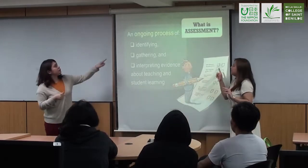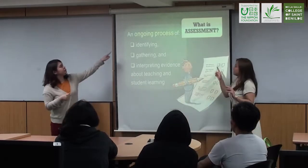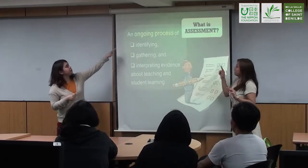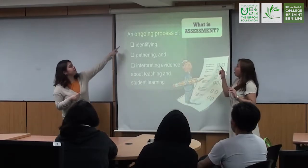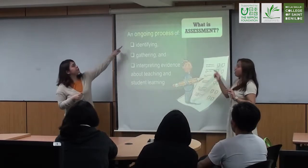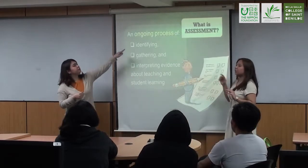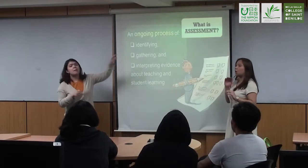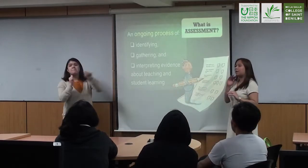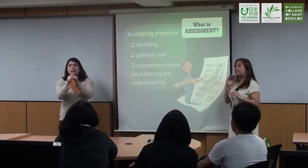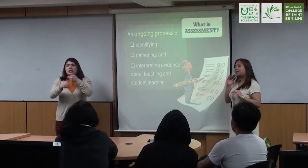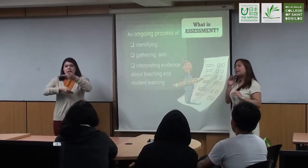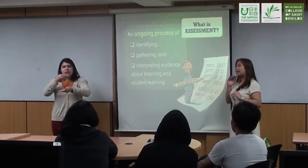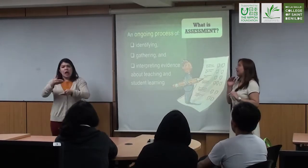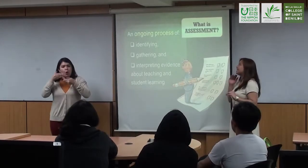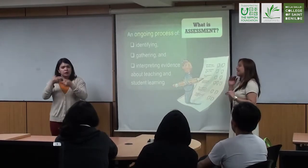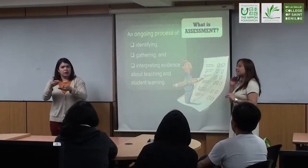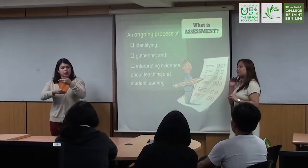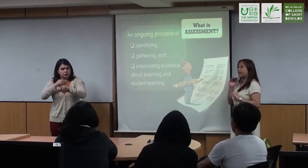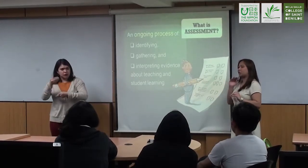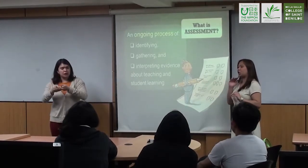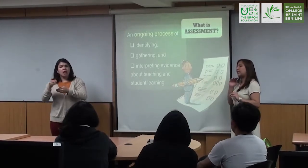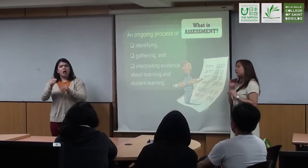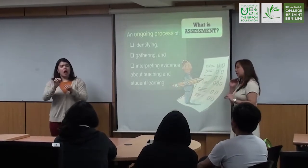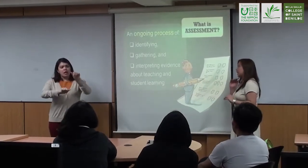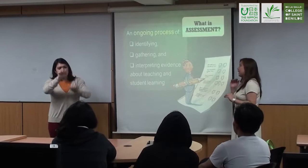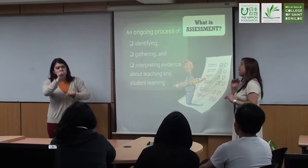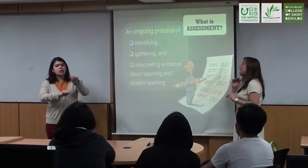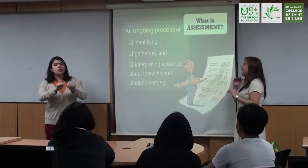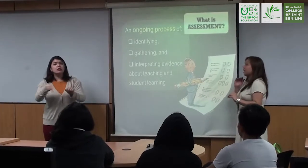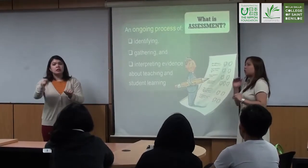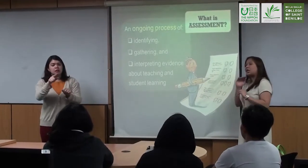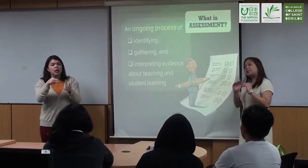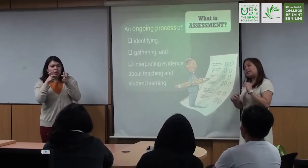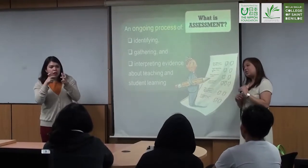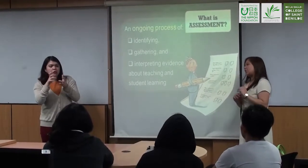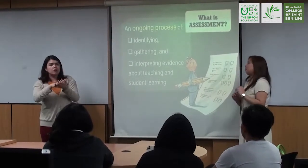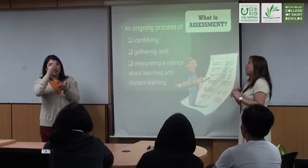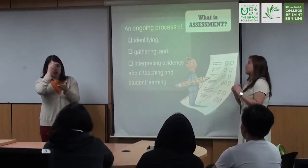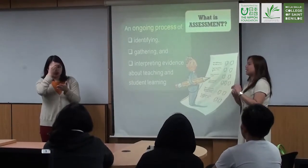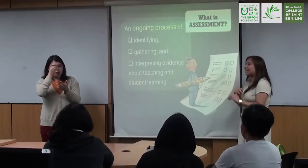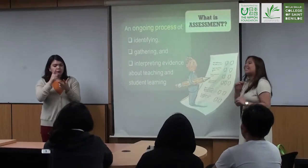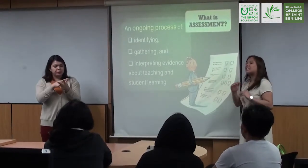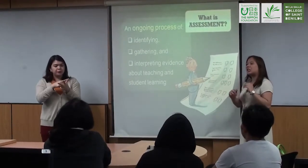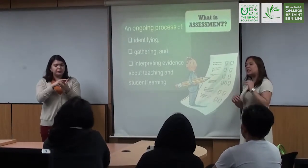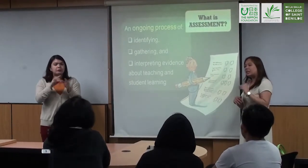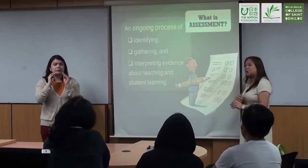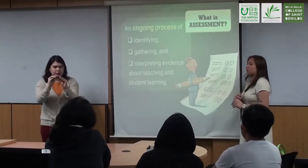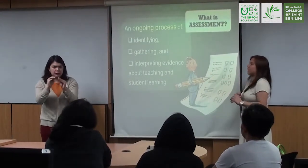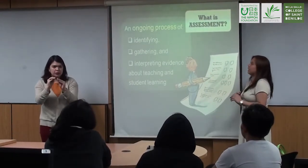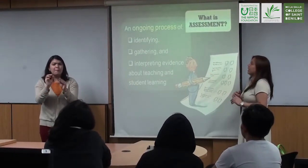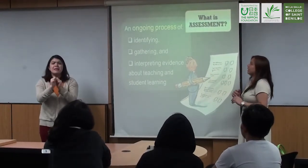ongoing. It's ongoing, meaning assessment during learning and during the teaching process, it